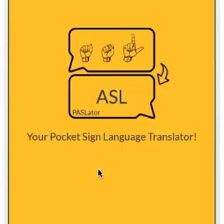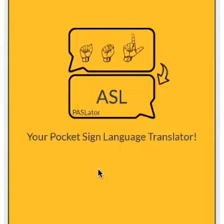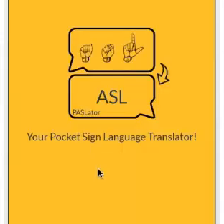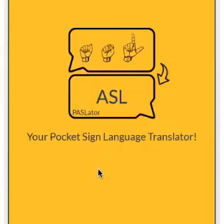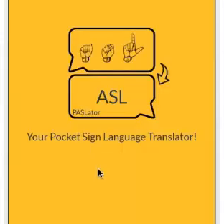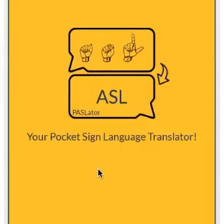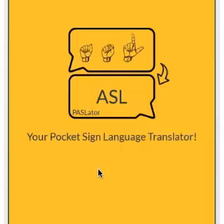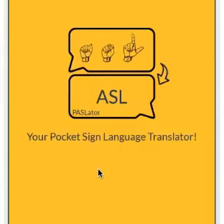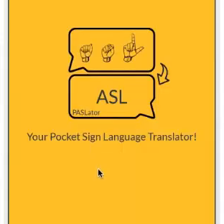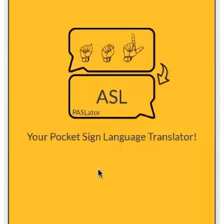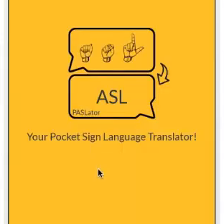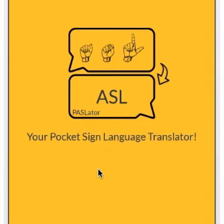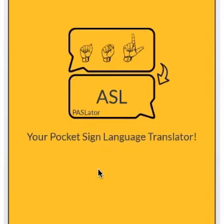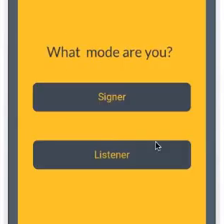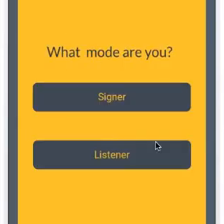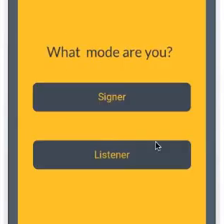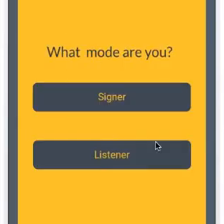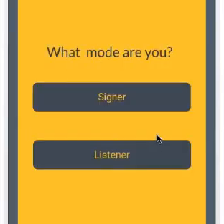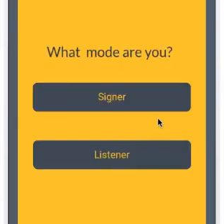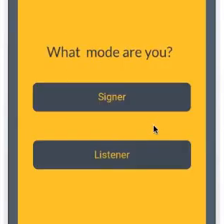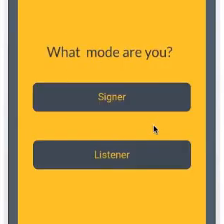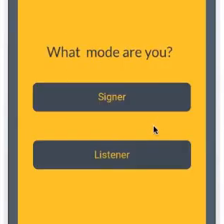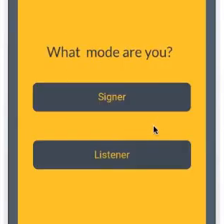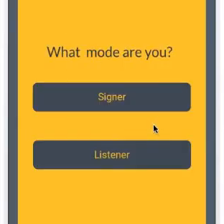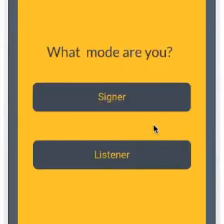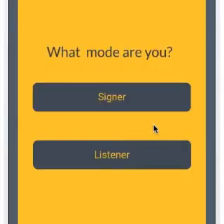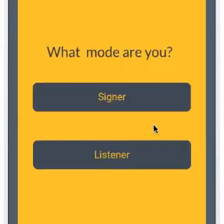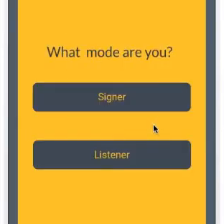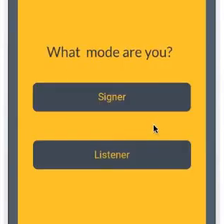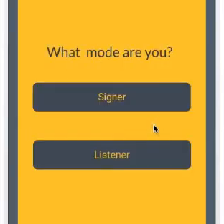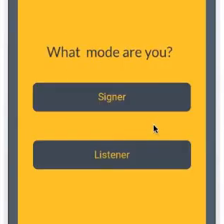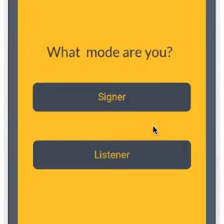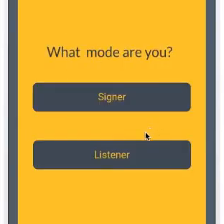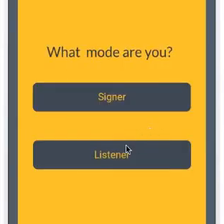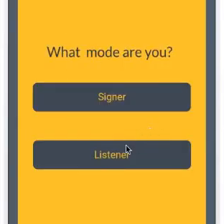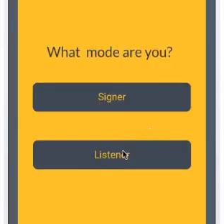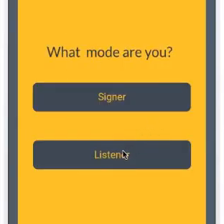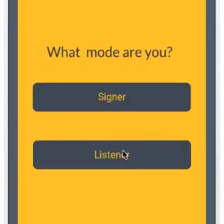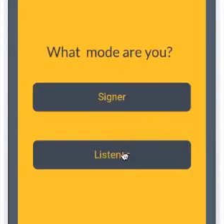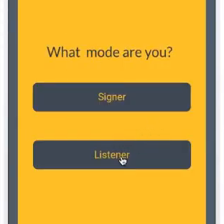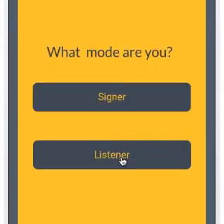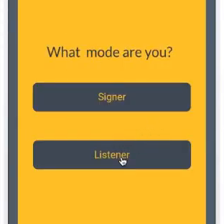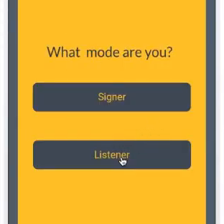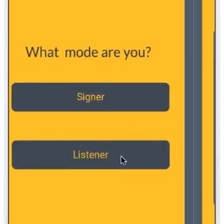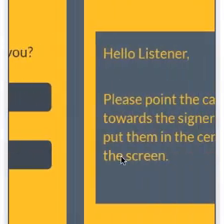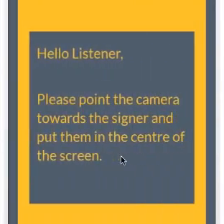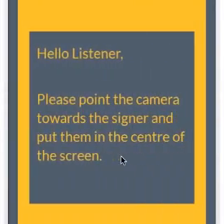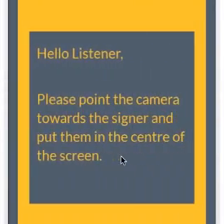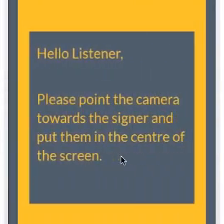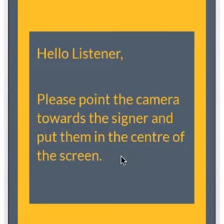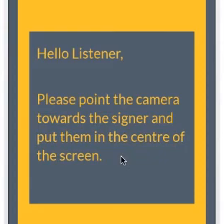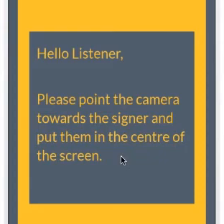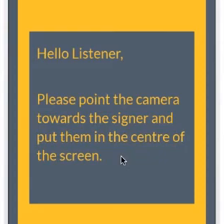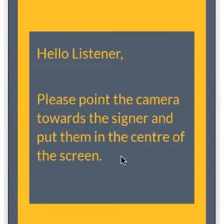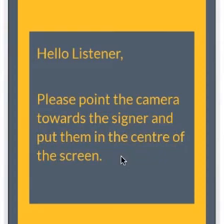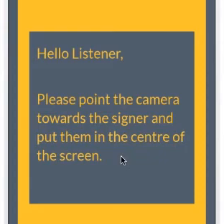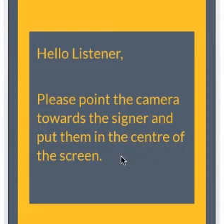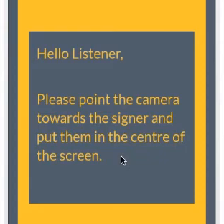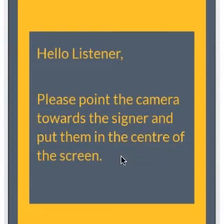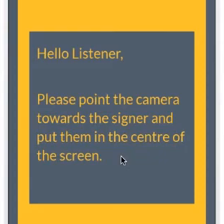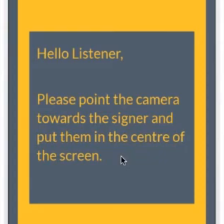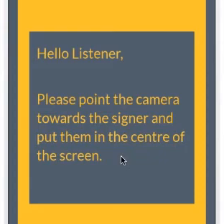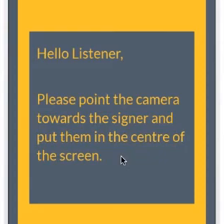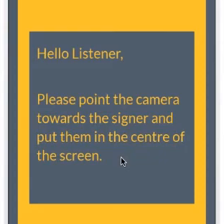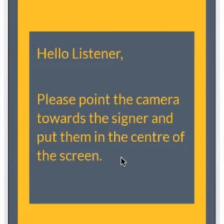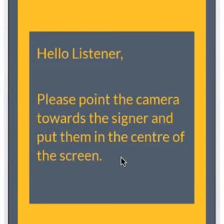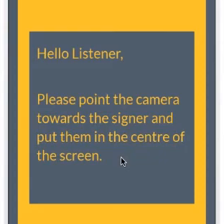So we now go back to the same mode screen and choose listener this time. So we see there's another set of instruction for the listener,